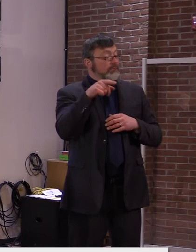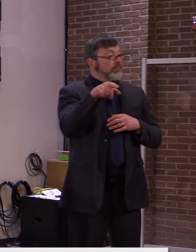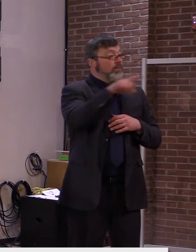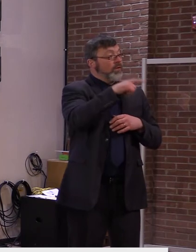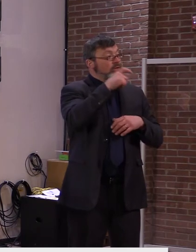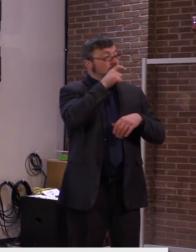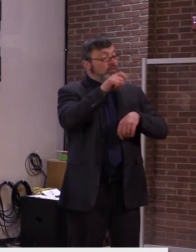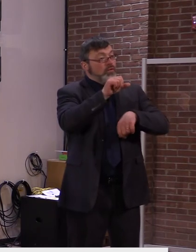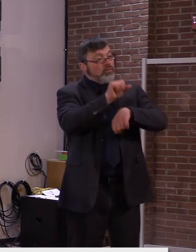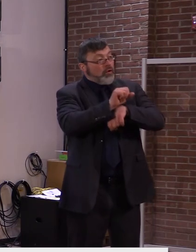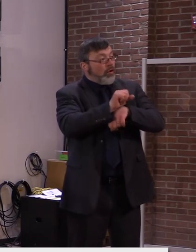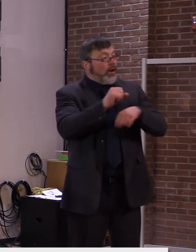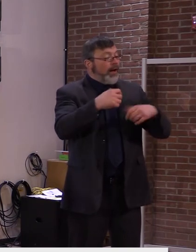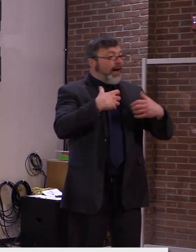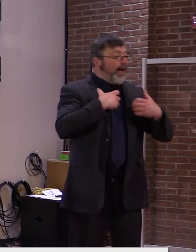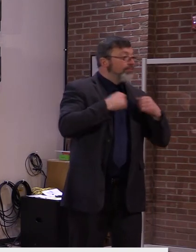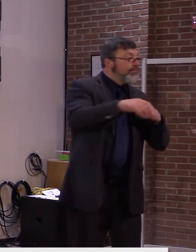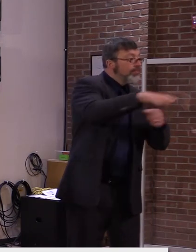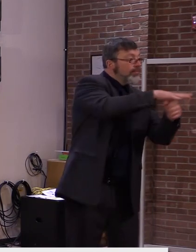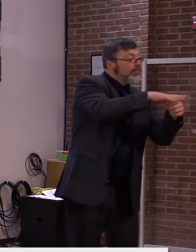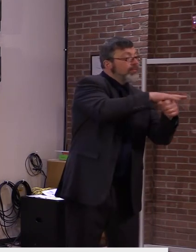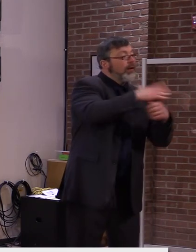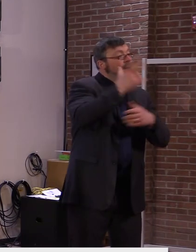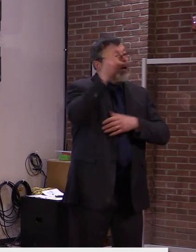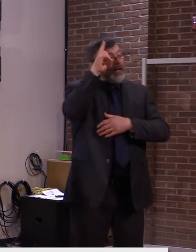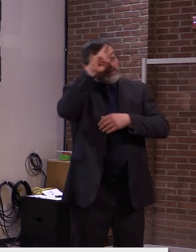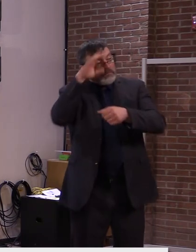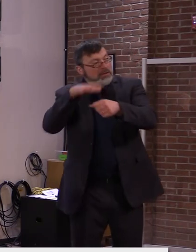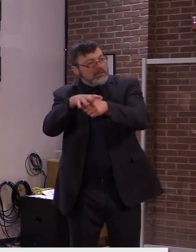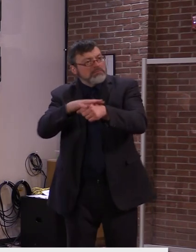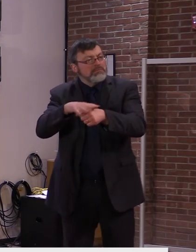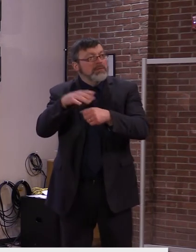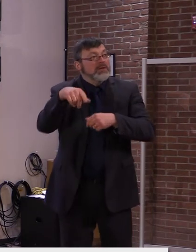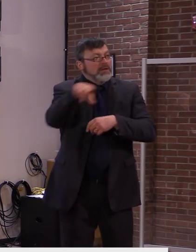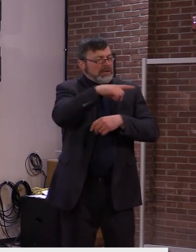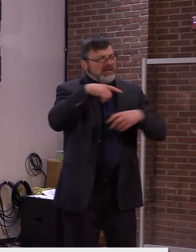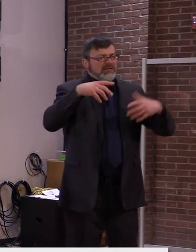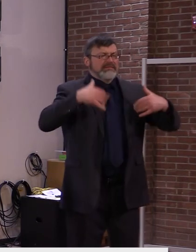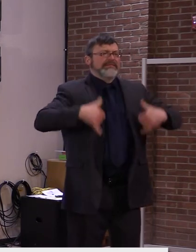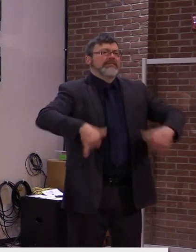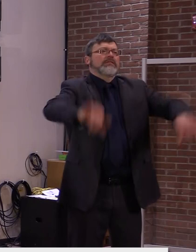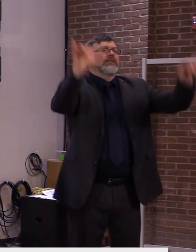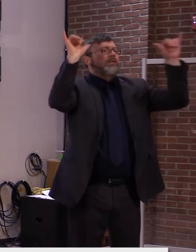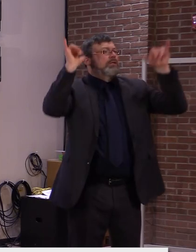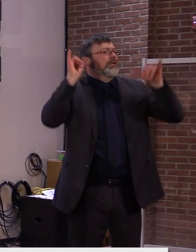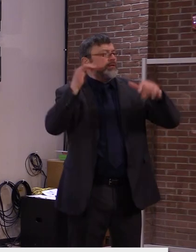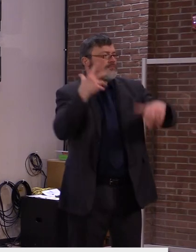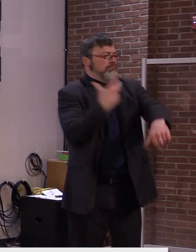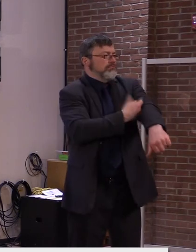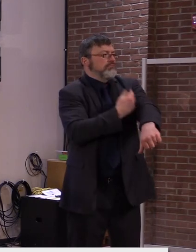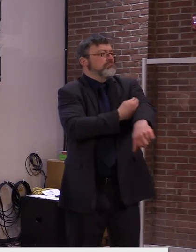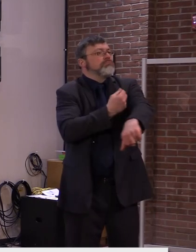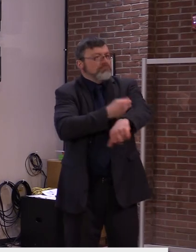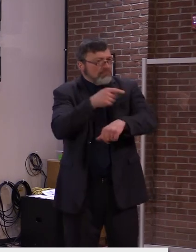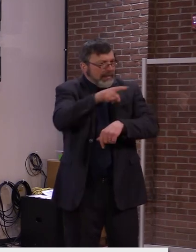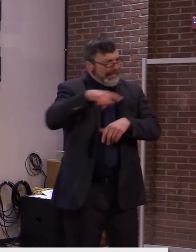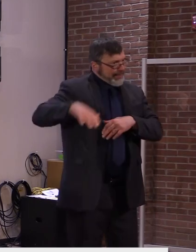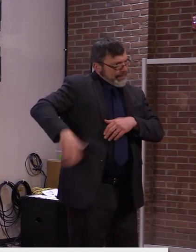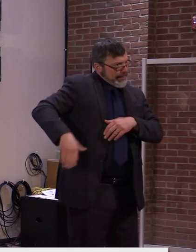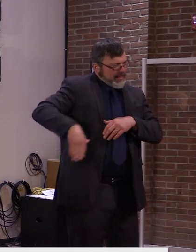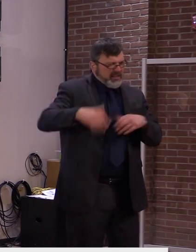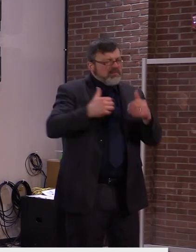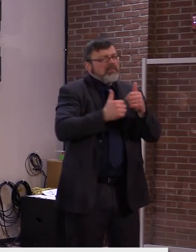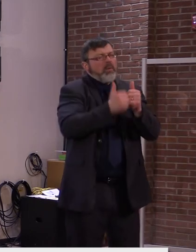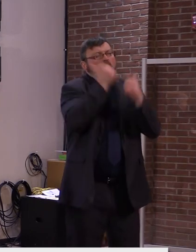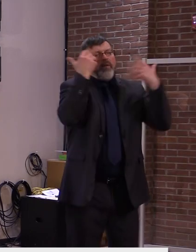receive ongoing allocations of the vaccine for the purposes of vaccinating this group. Eligible individuals in